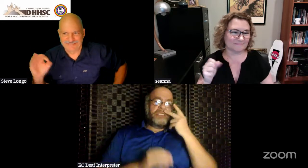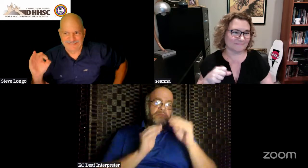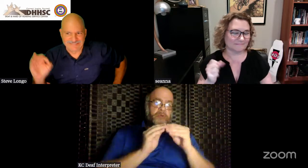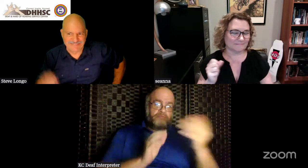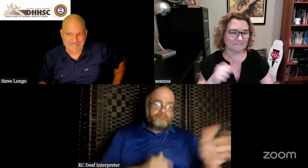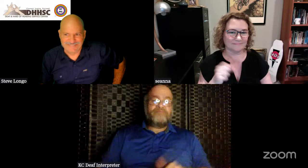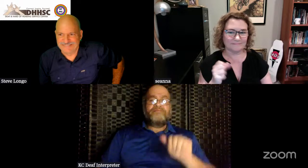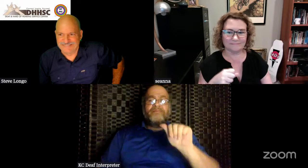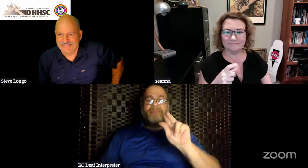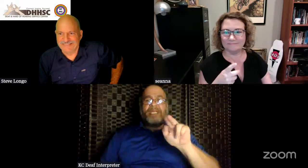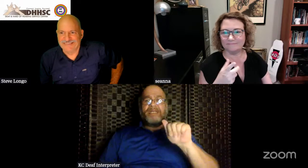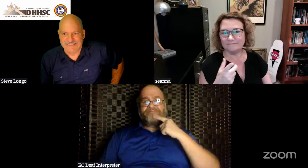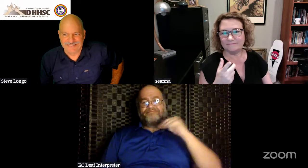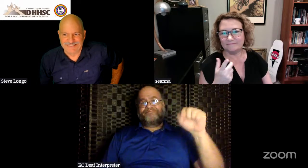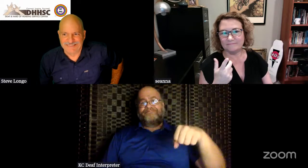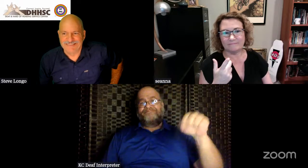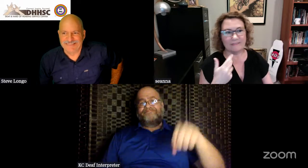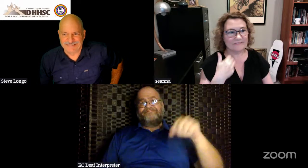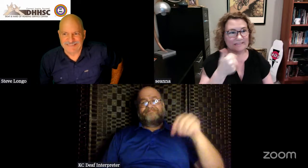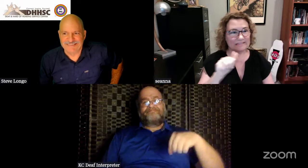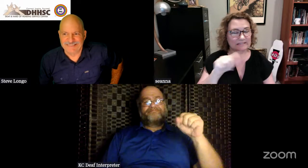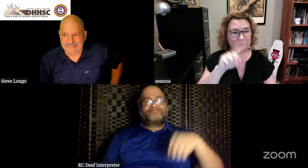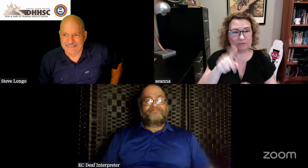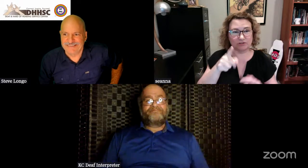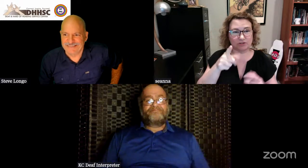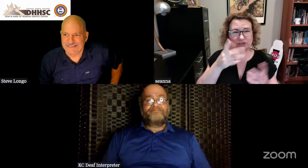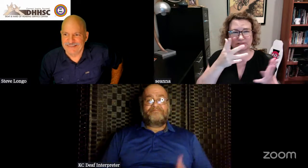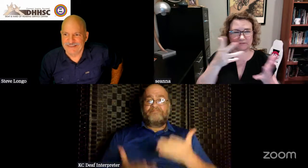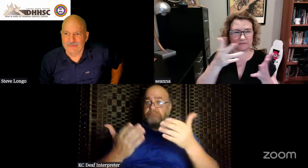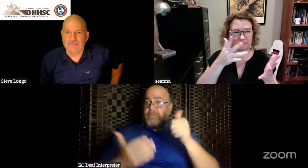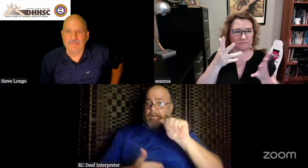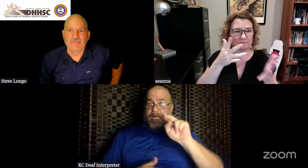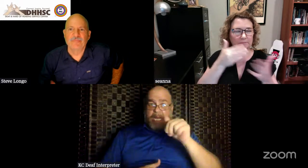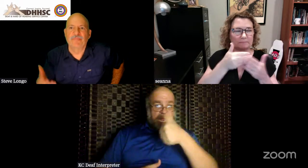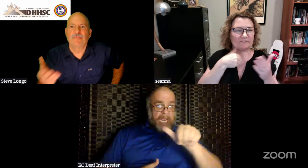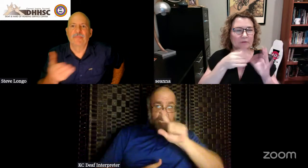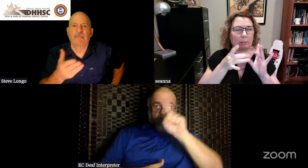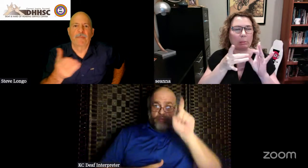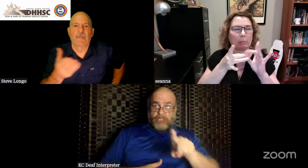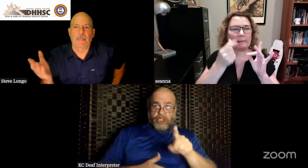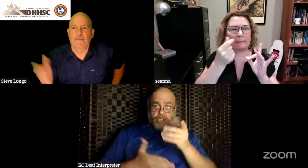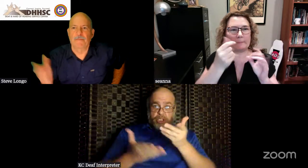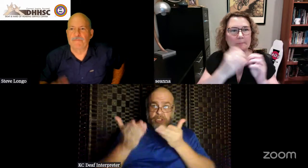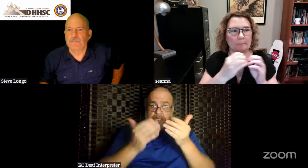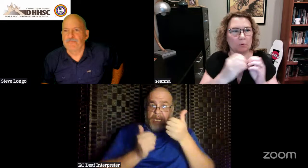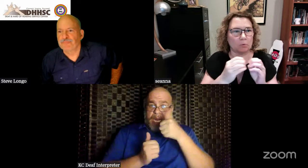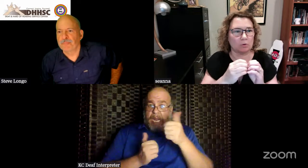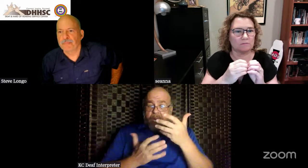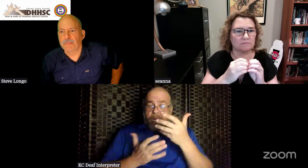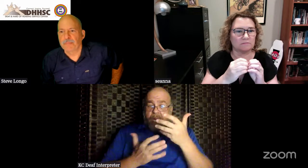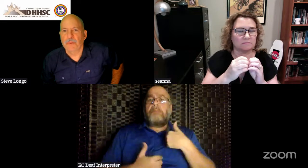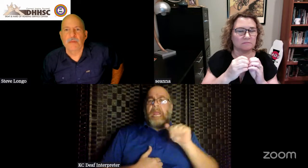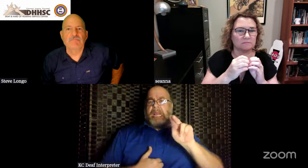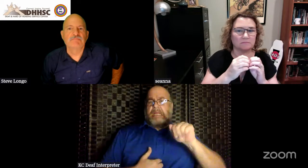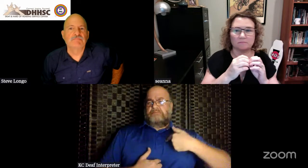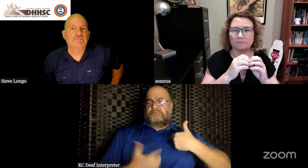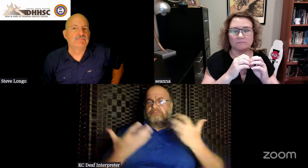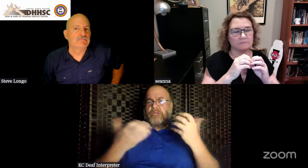job. We'll talk a little bit more about that later. But yeah, she's done a phenomenal job. Anna's asking, are there